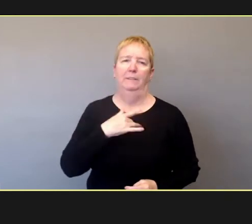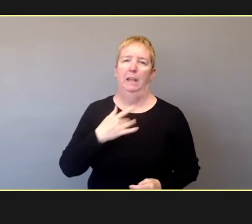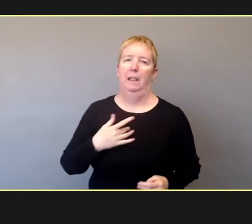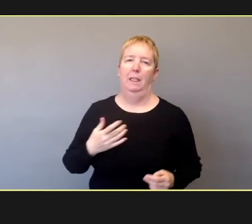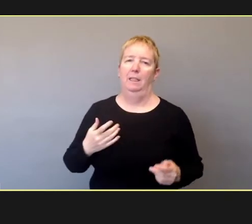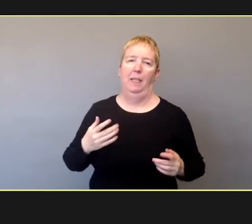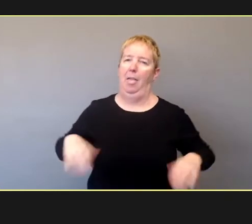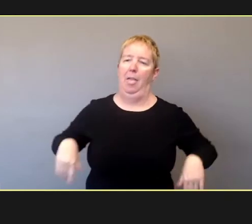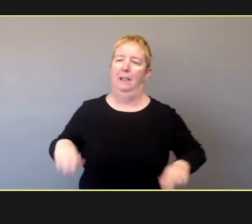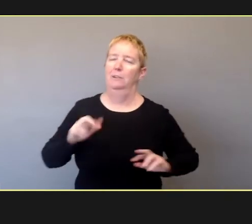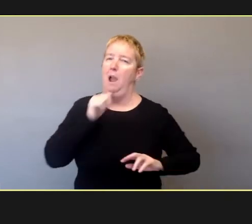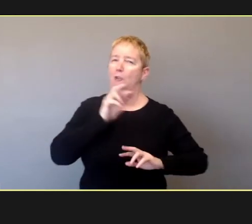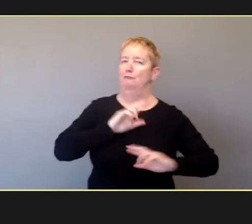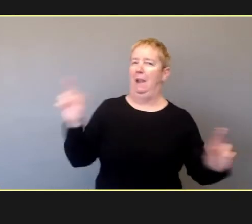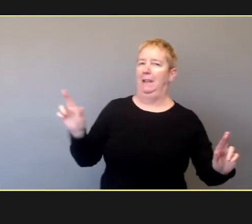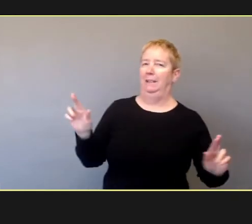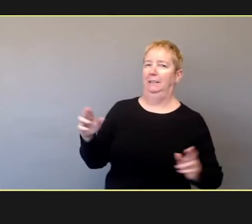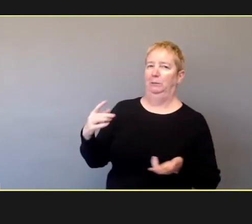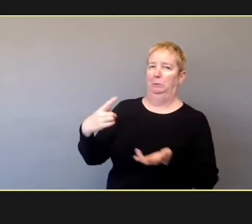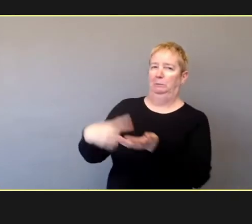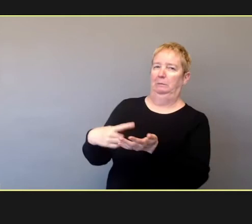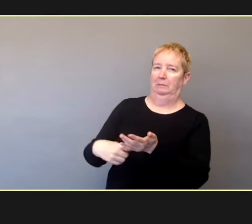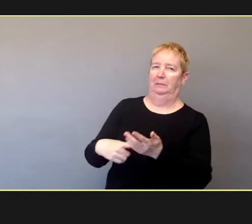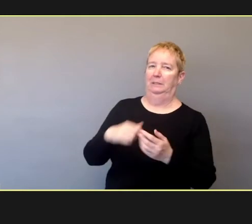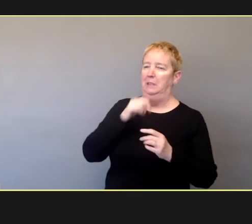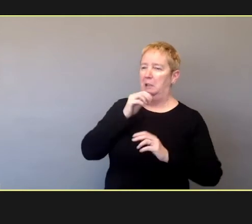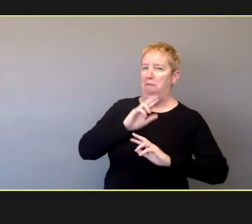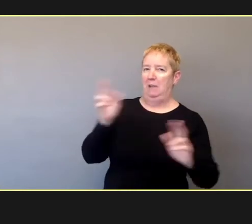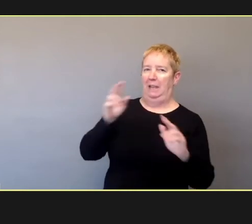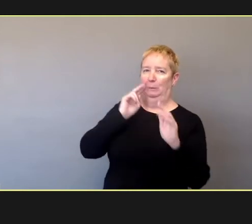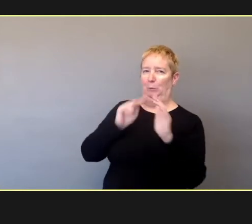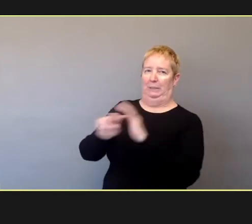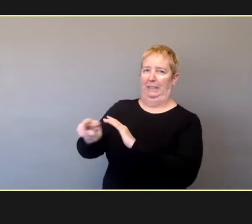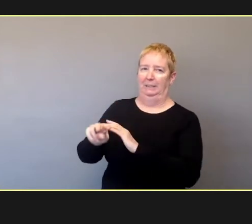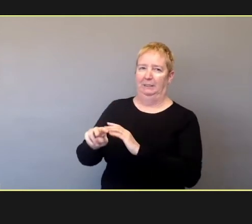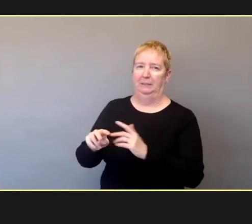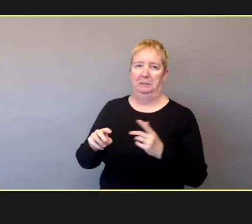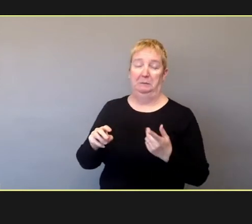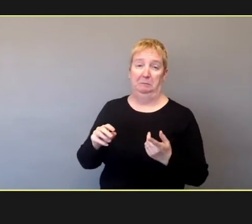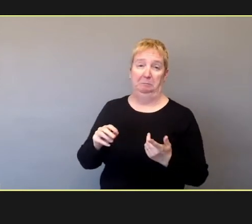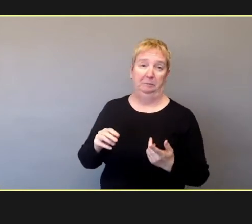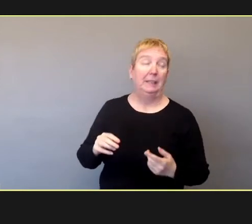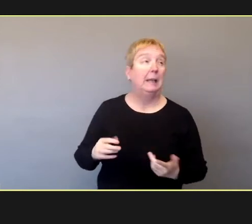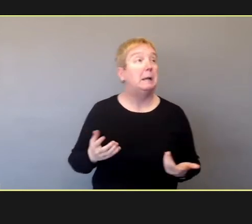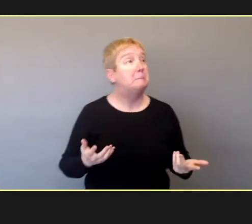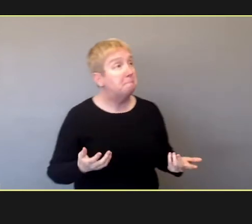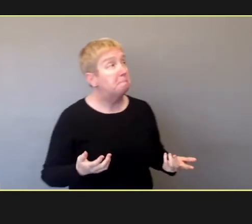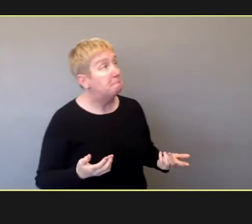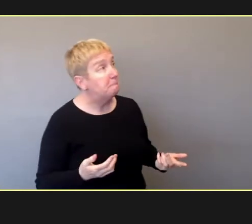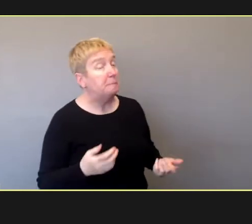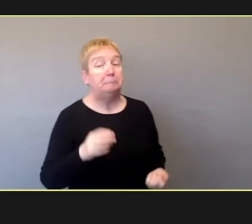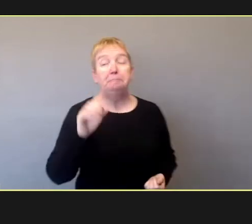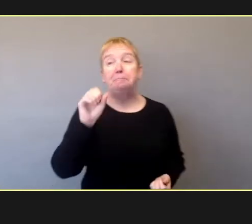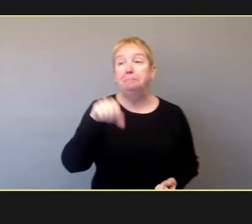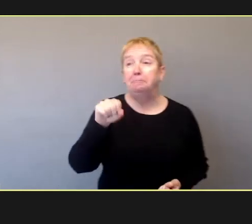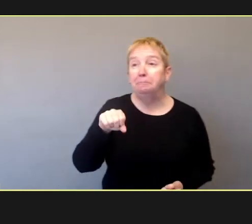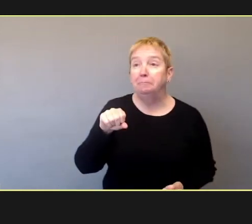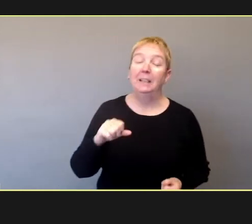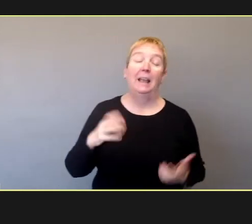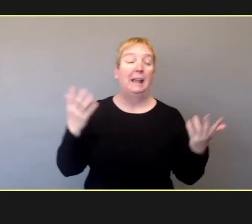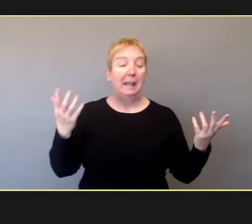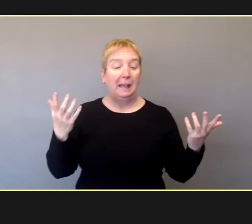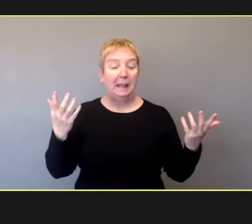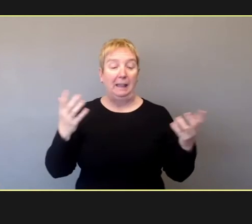stay lower or not? Yeah, well, unfortunately, the virus itself has not yet surrendered.